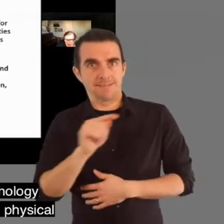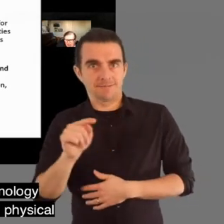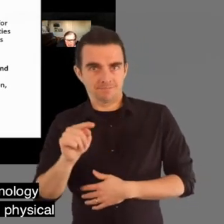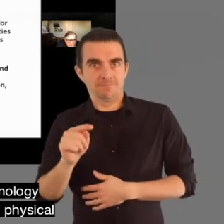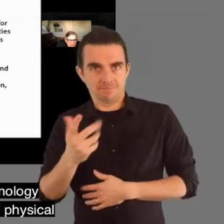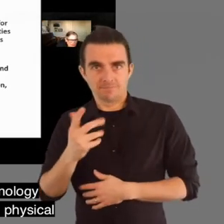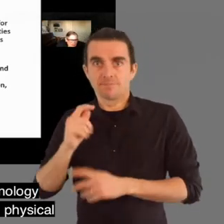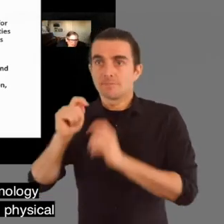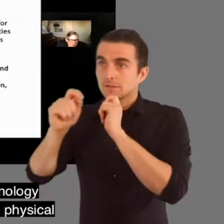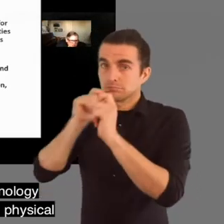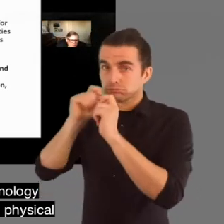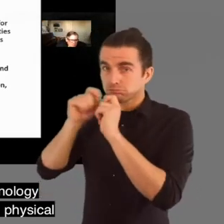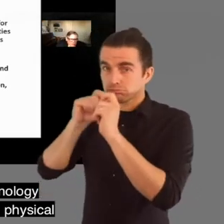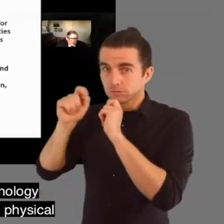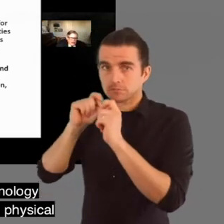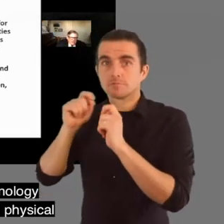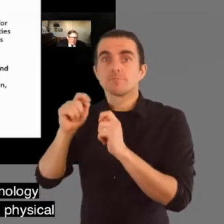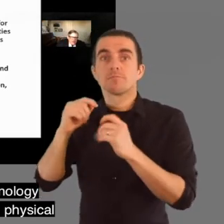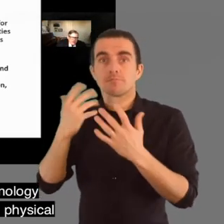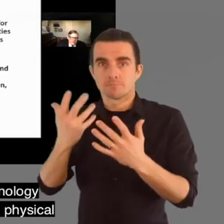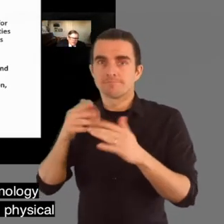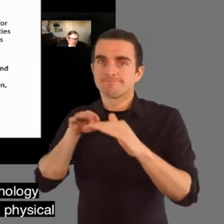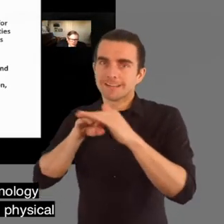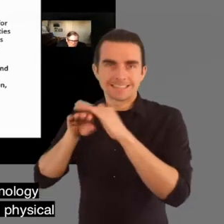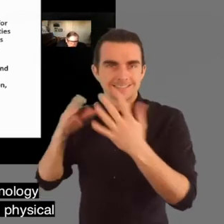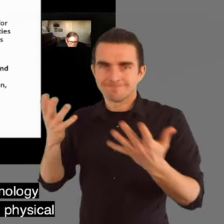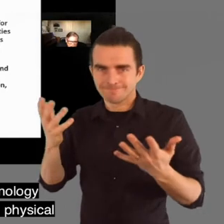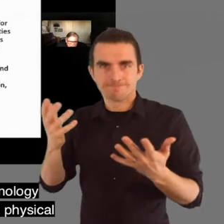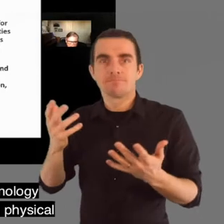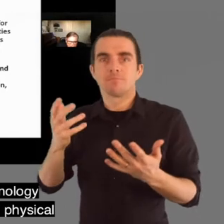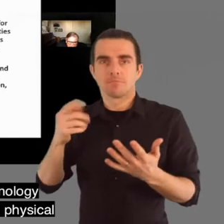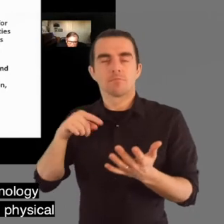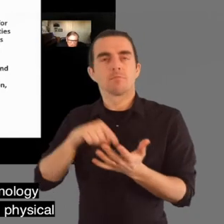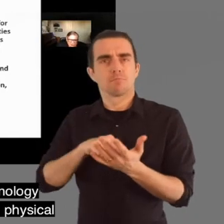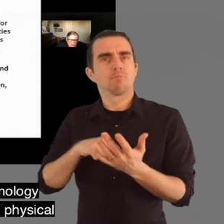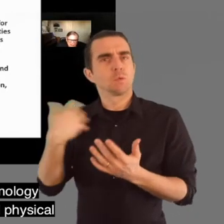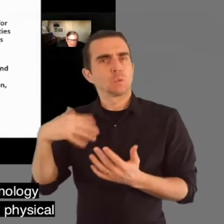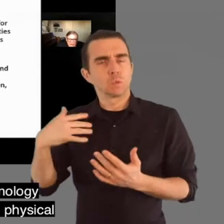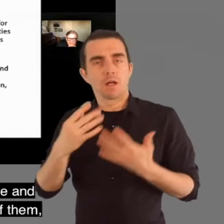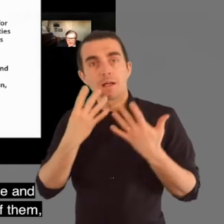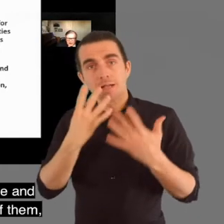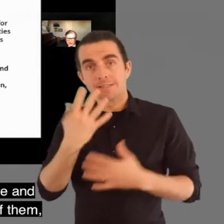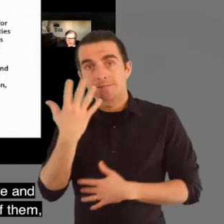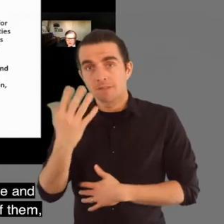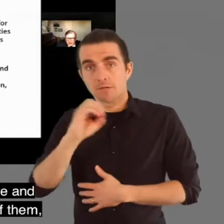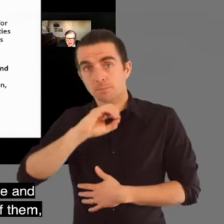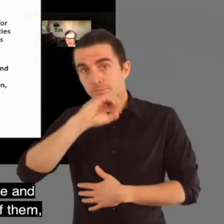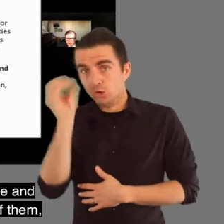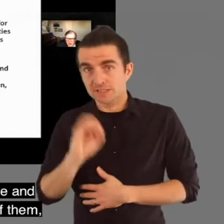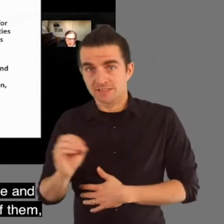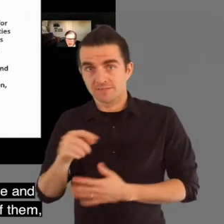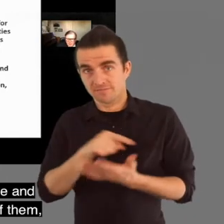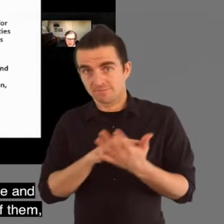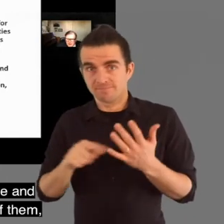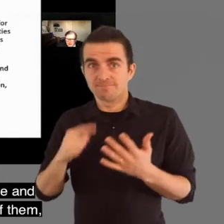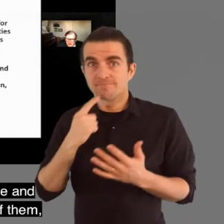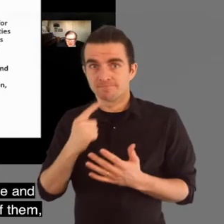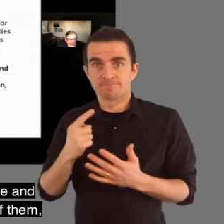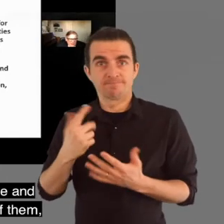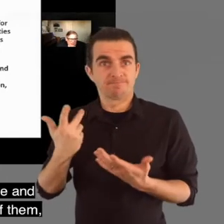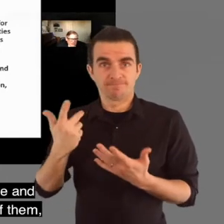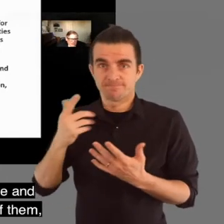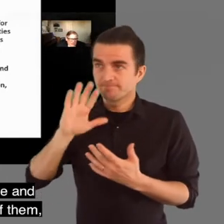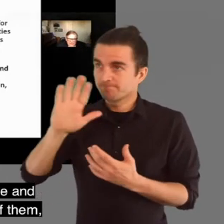sector found 147 interviewed who had physical access issues within the workplaces,